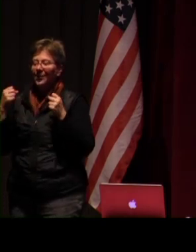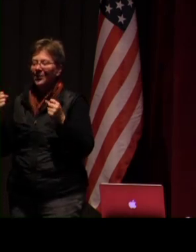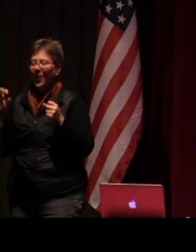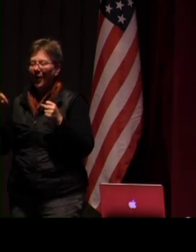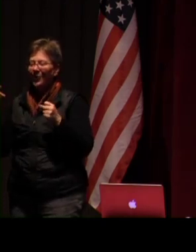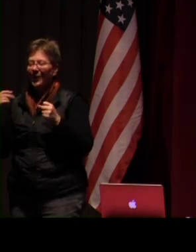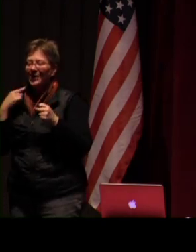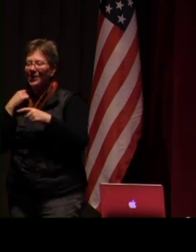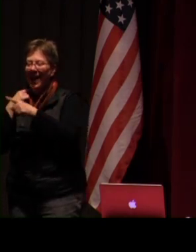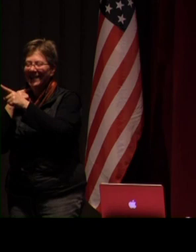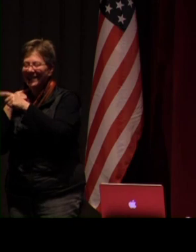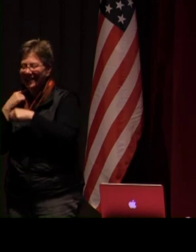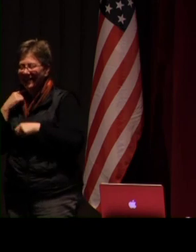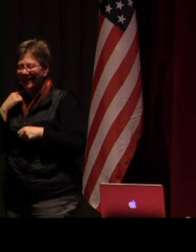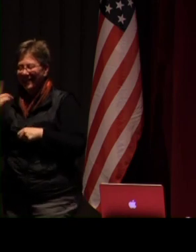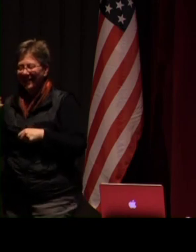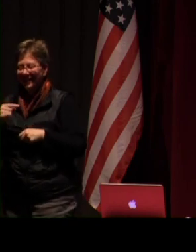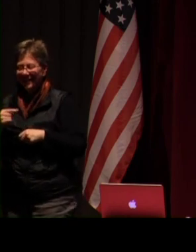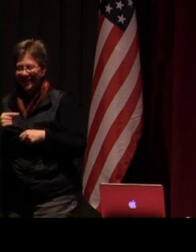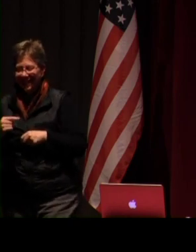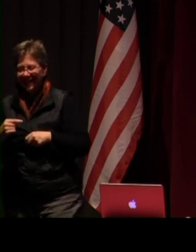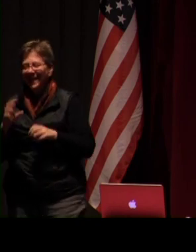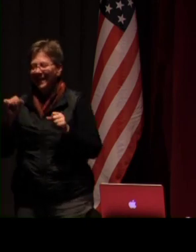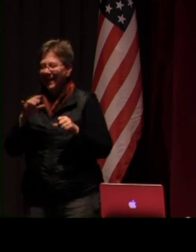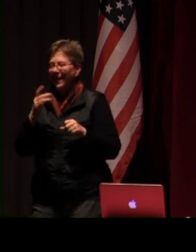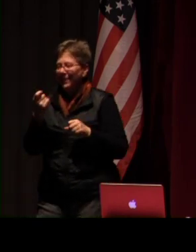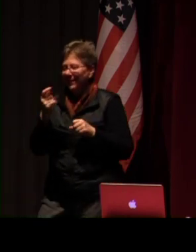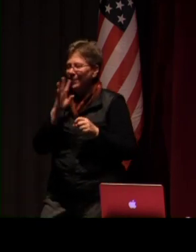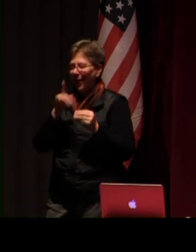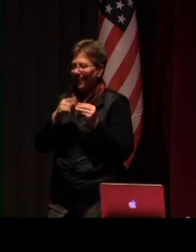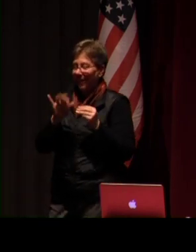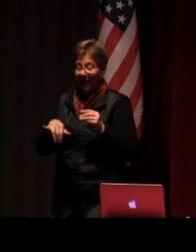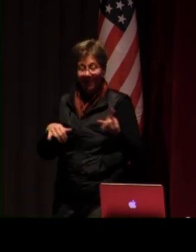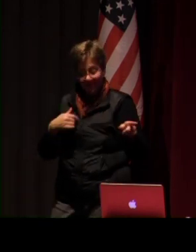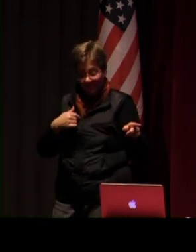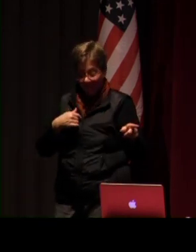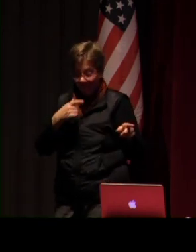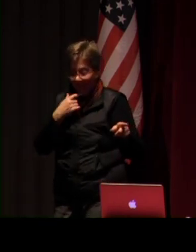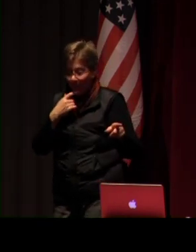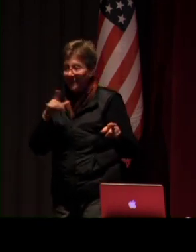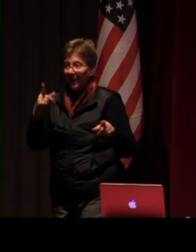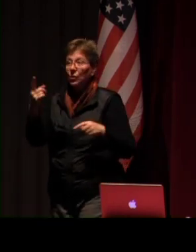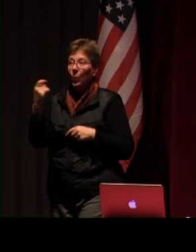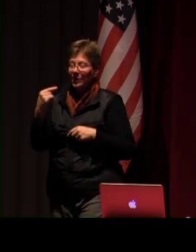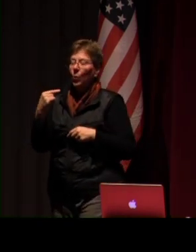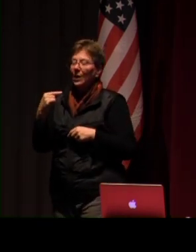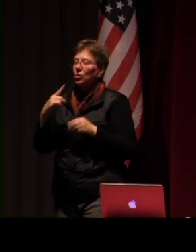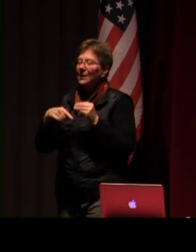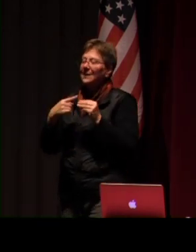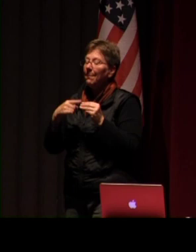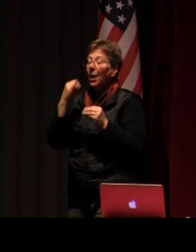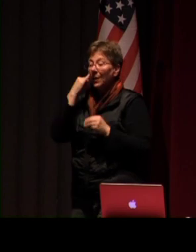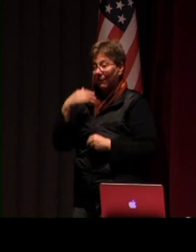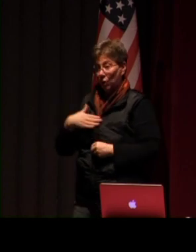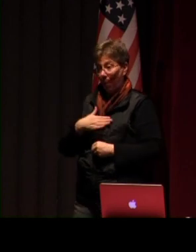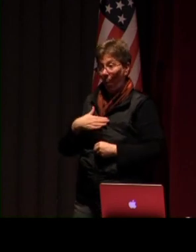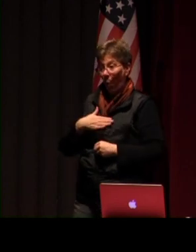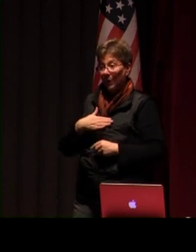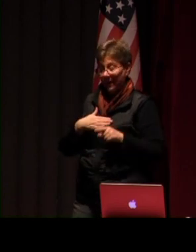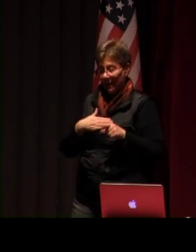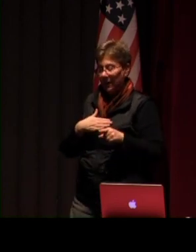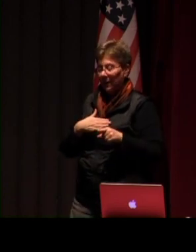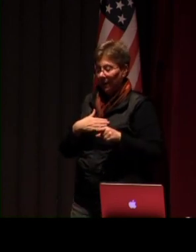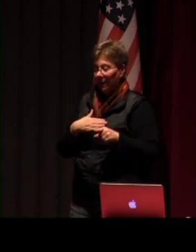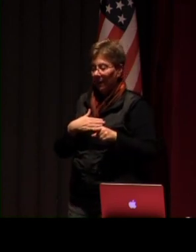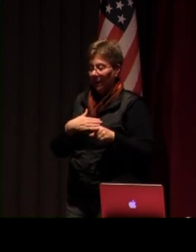say, imperialism and nationalism? Well, I would say, I mean, again, the question about whether, you know, Napoleon, sort of,